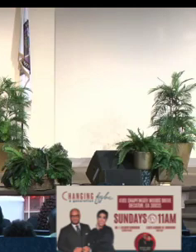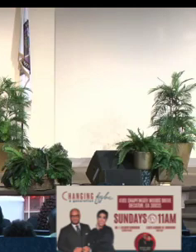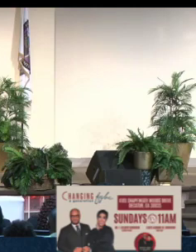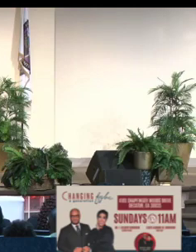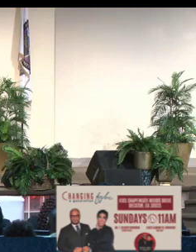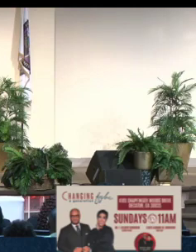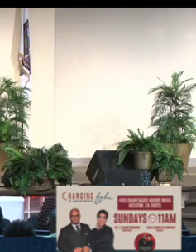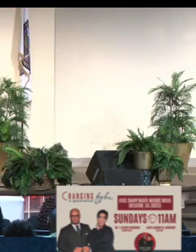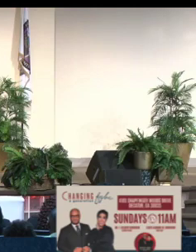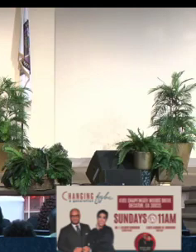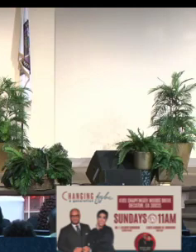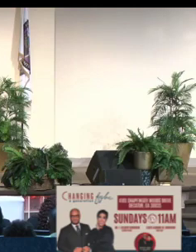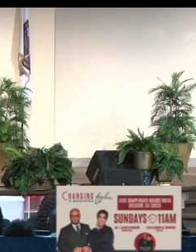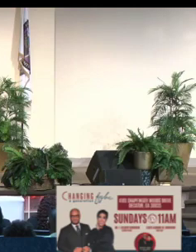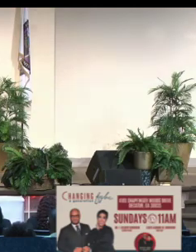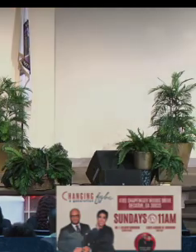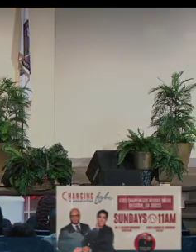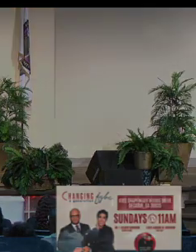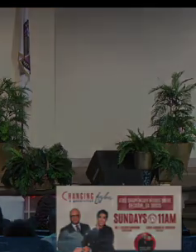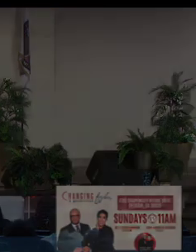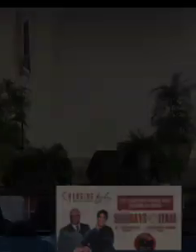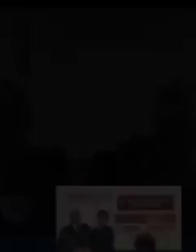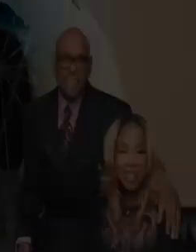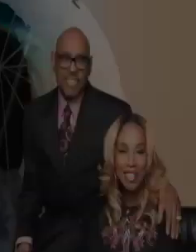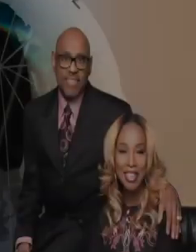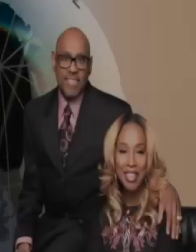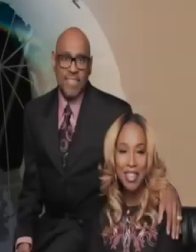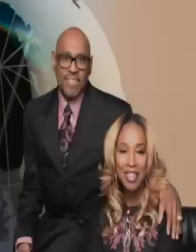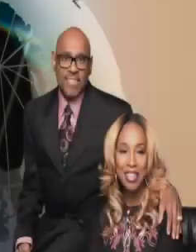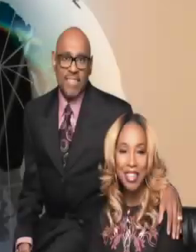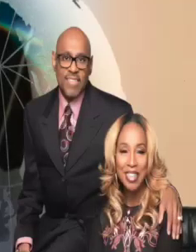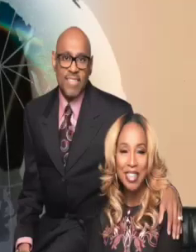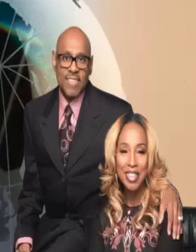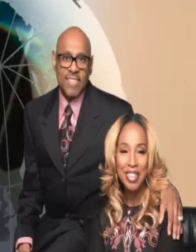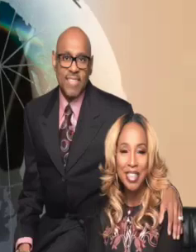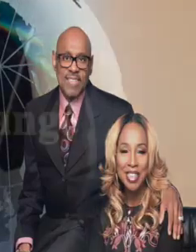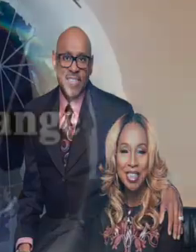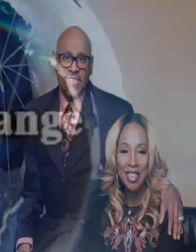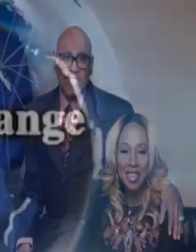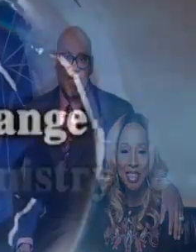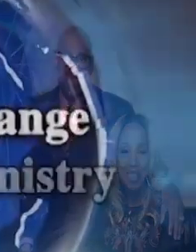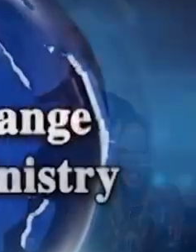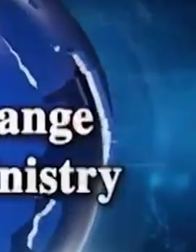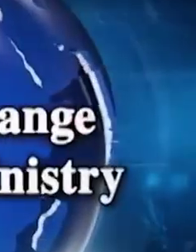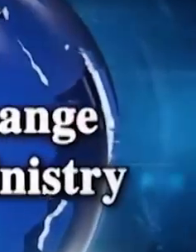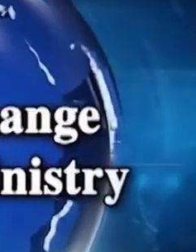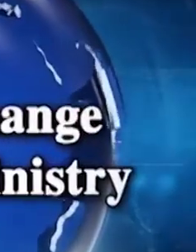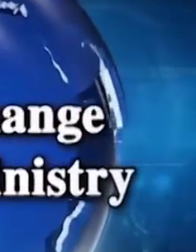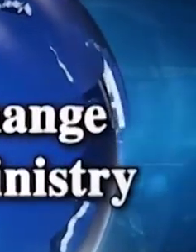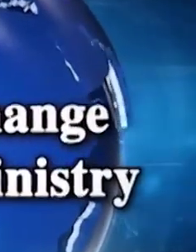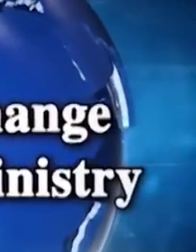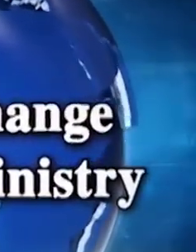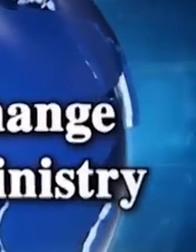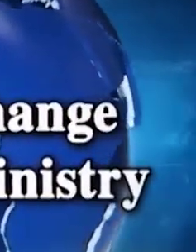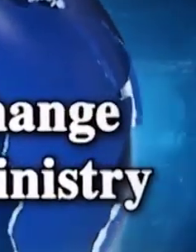never before, you're going to need the word of the Lord. Oh, oh my. Things are changing.